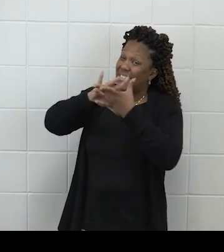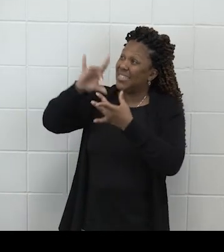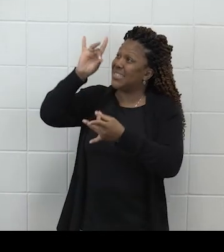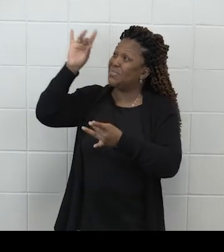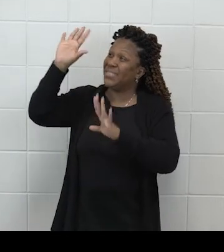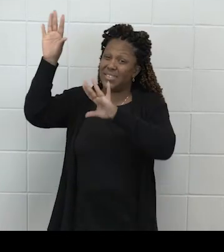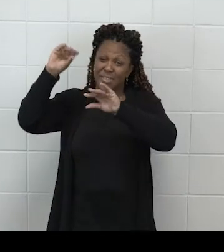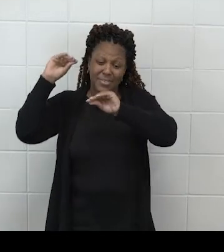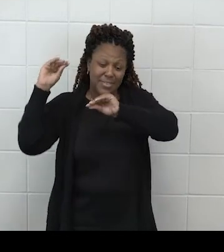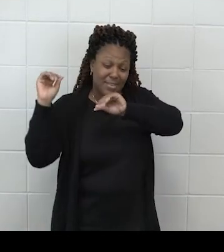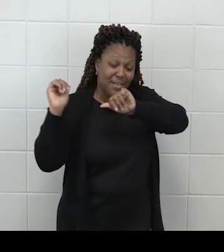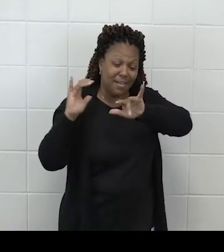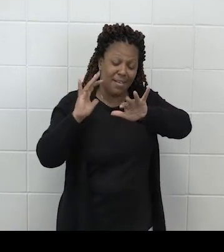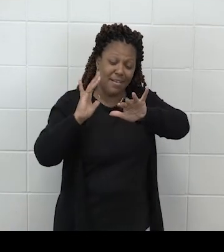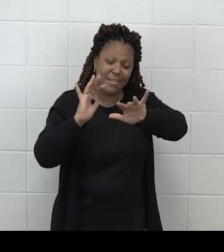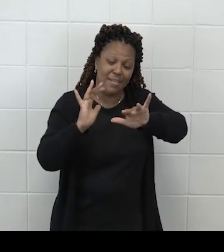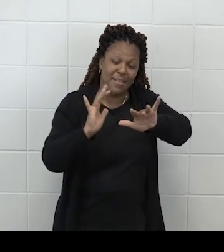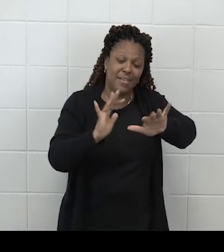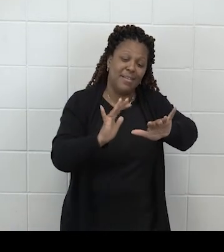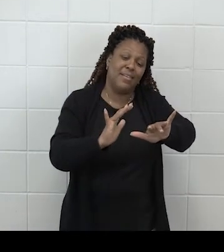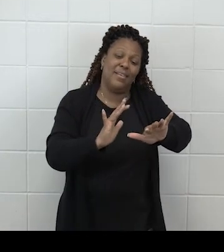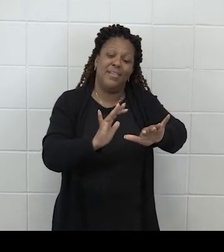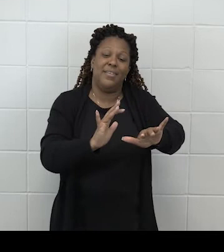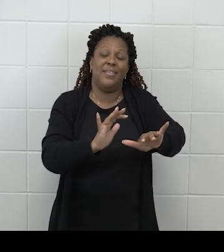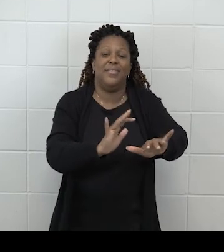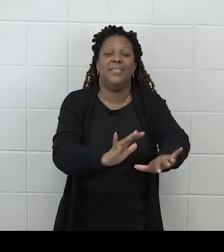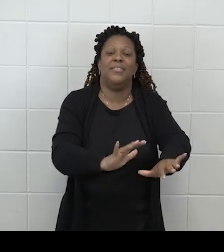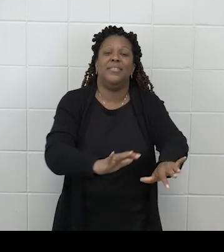Send your spirit in this